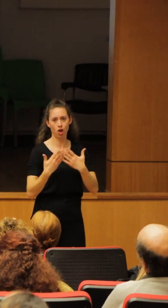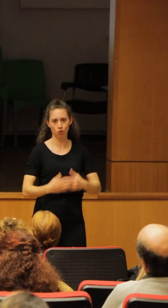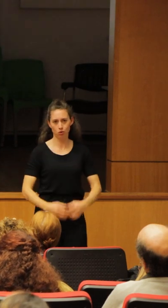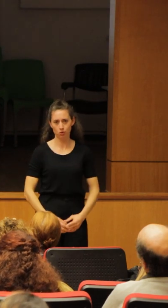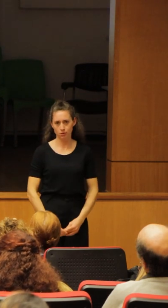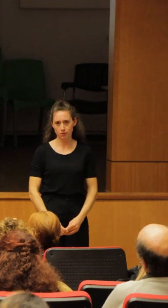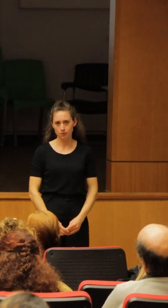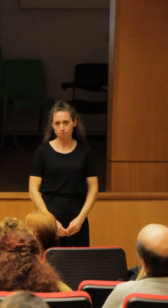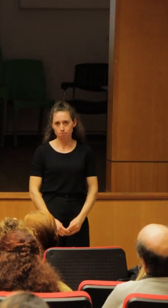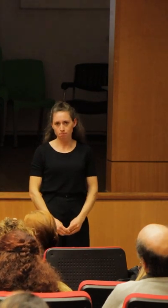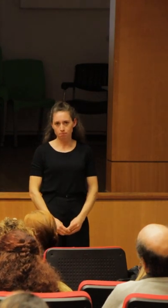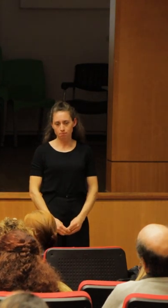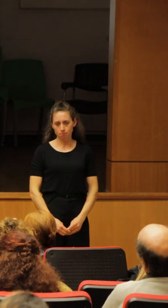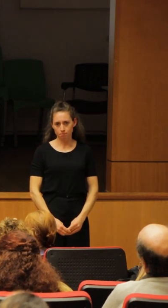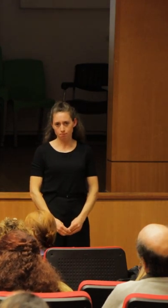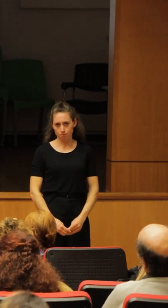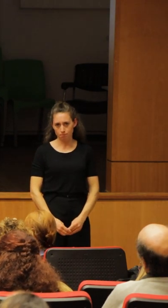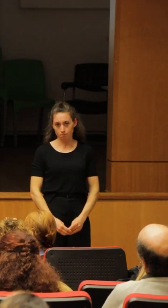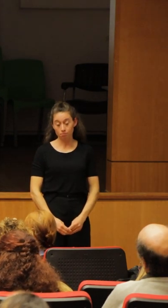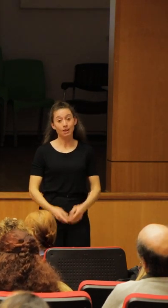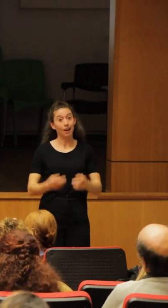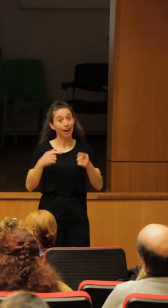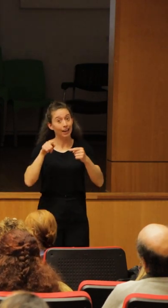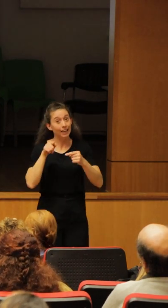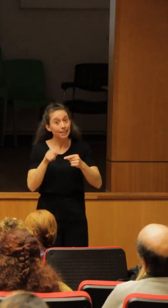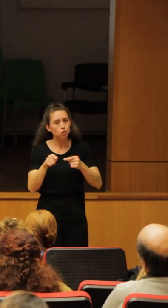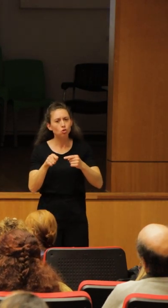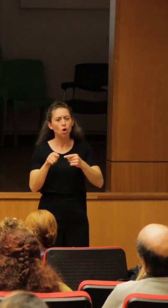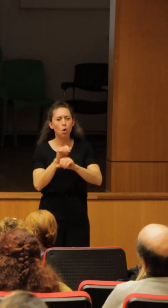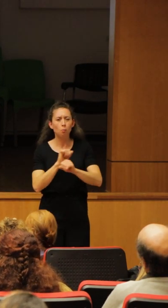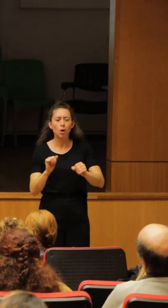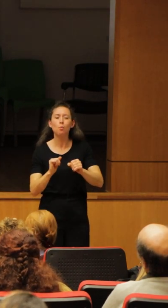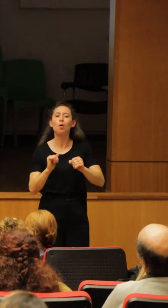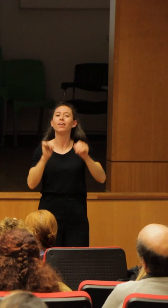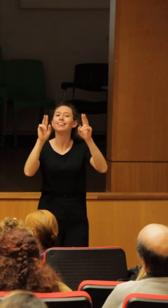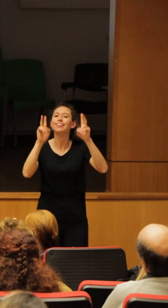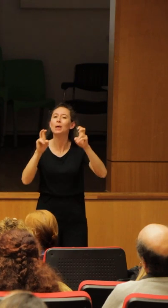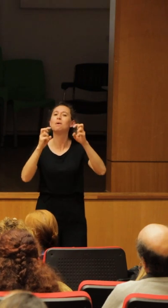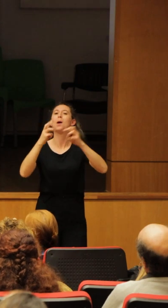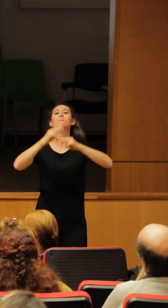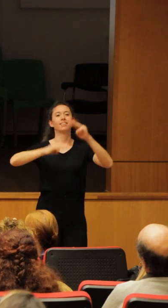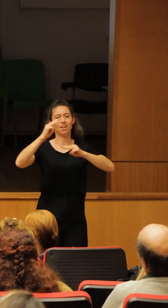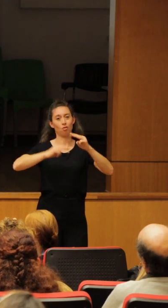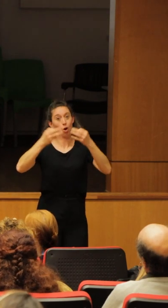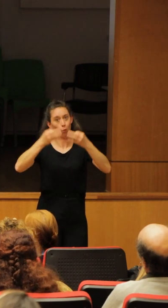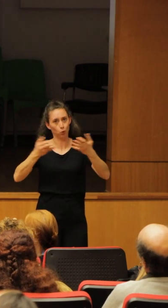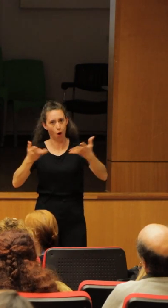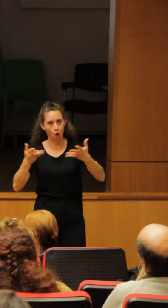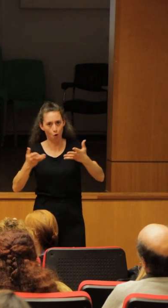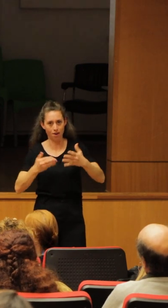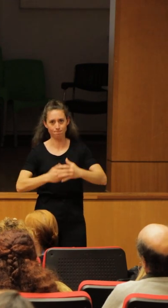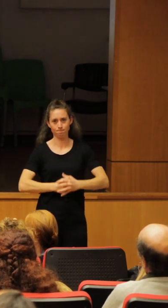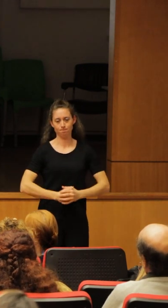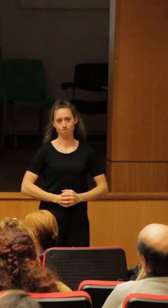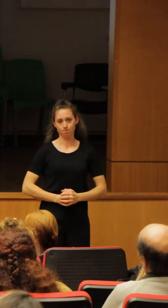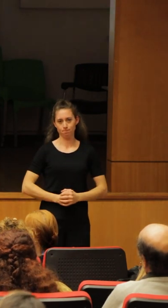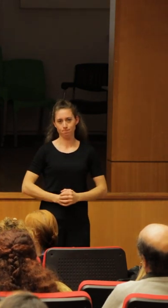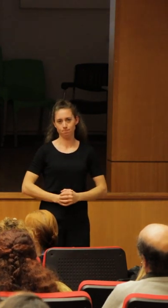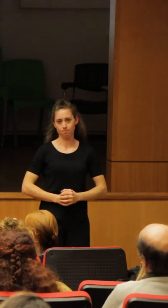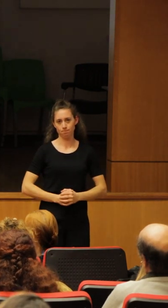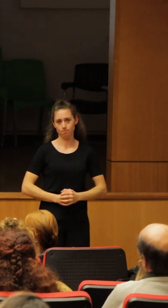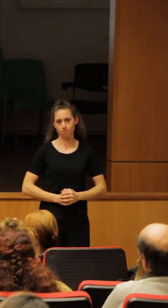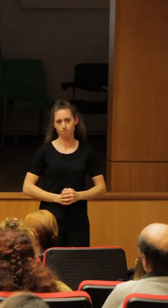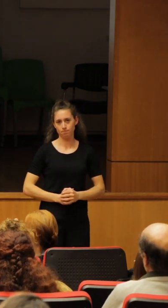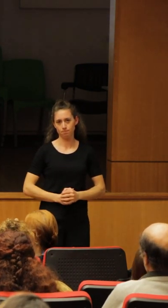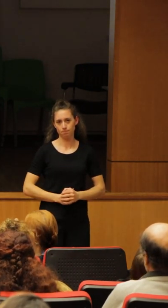get into the metaphors. Y así es como entramos en el tema de las metáforas. So, the metaphors, you know the